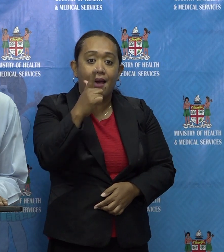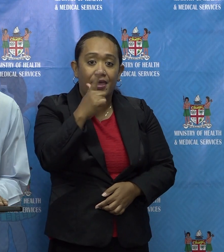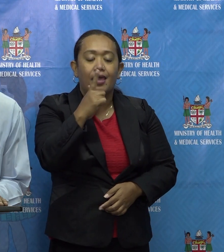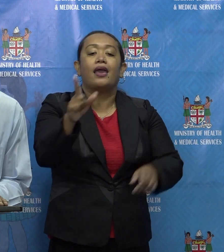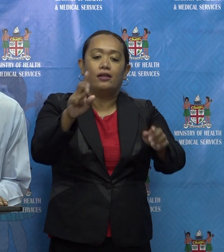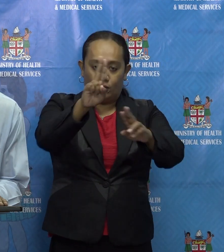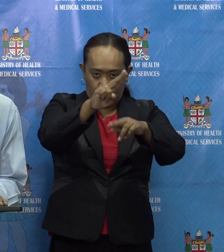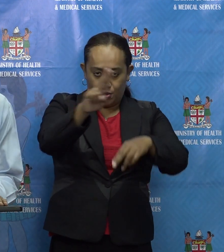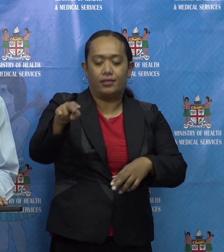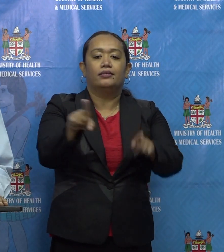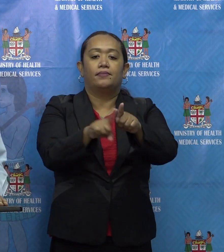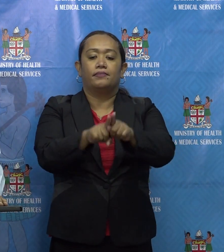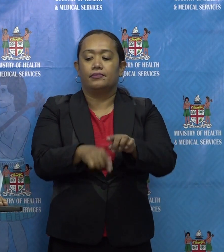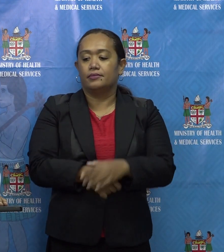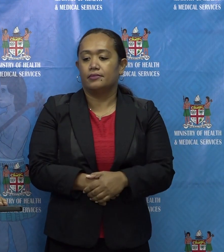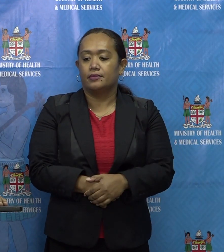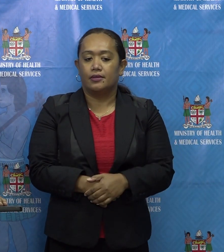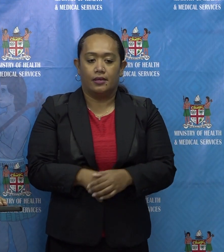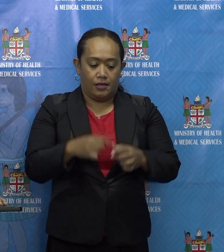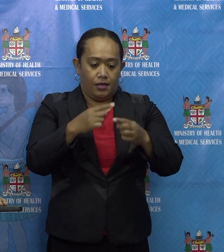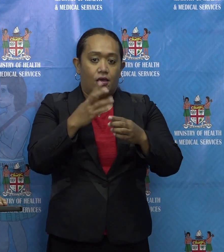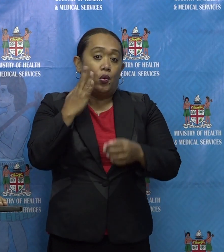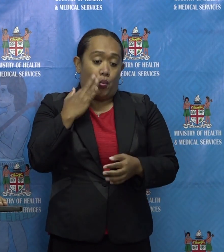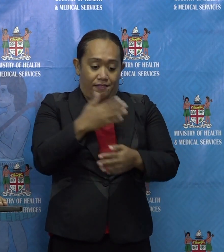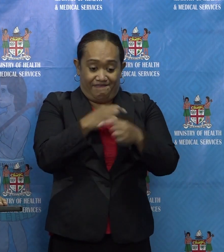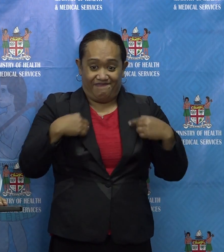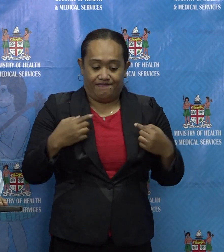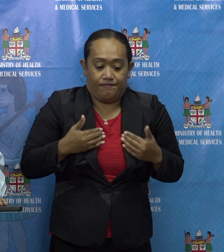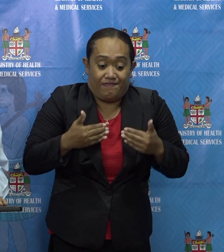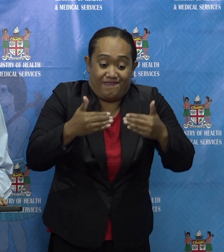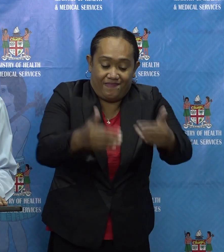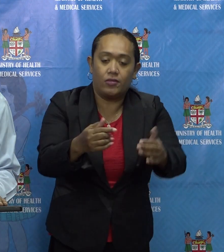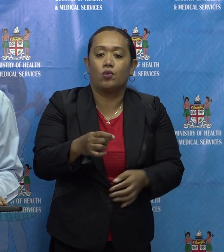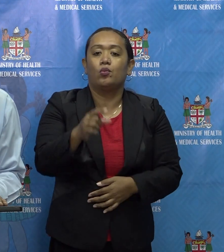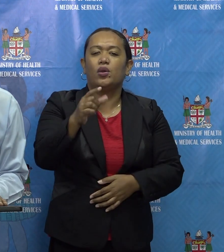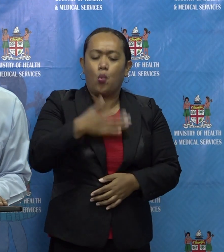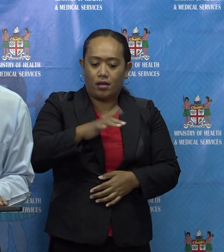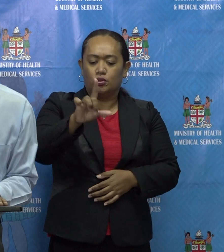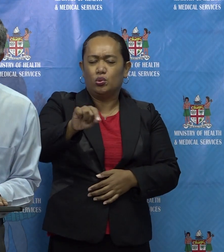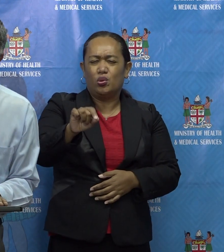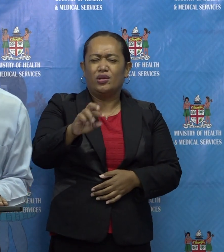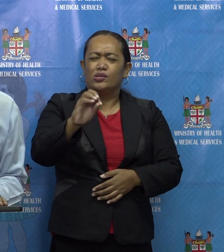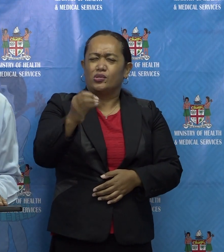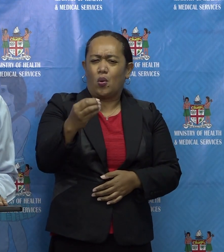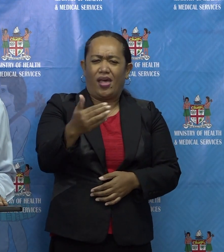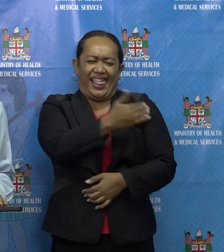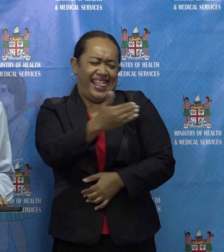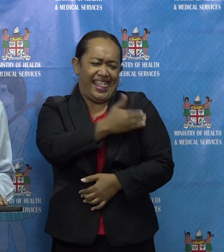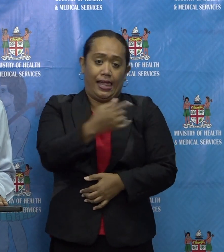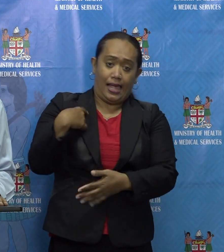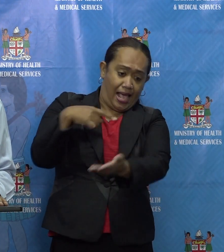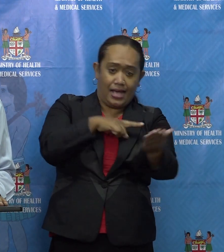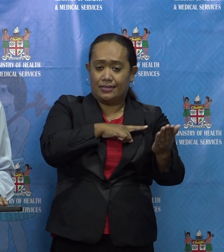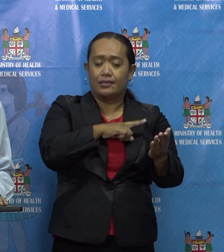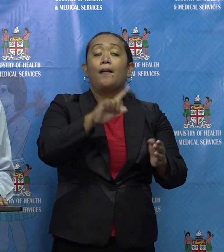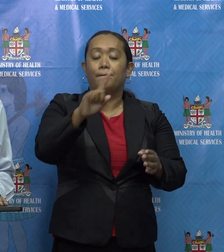As we go forward, we will have to take measures to ensure that this disease will not cause disruption of functions that are critical to the nation's welfare